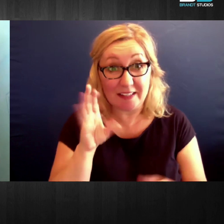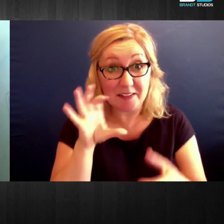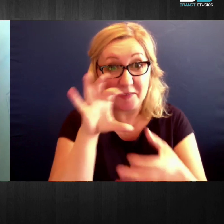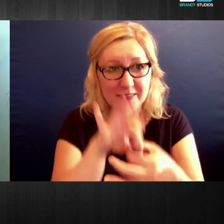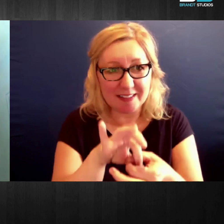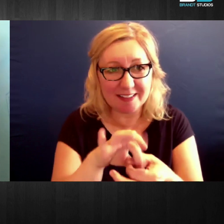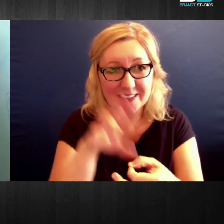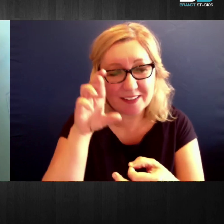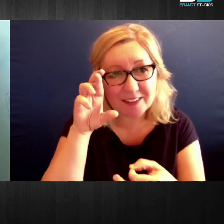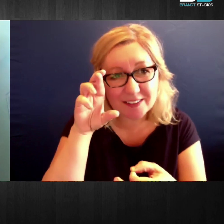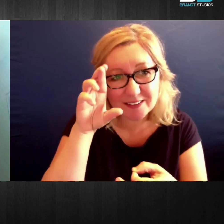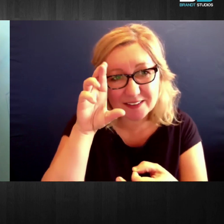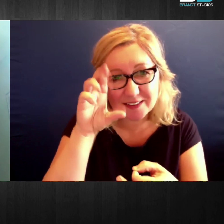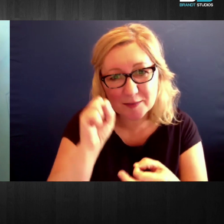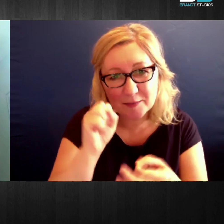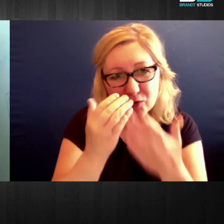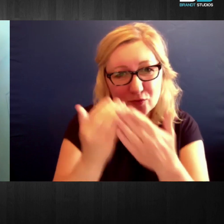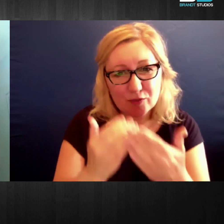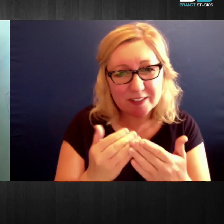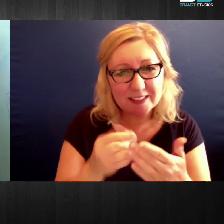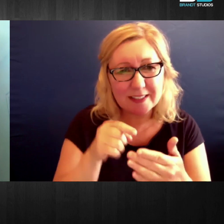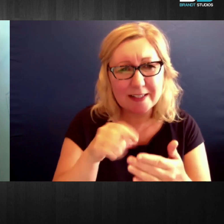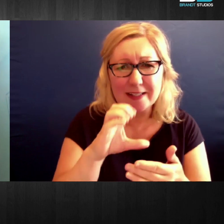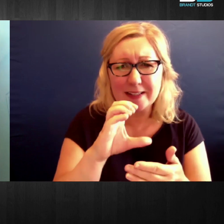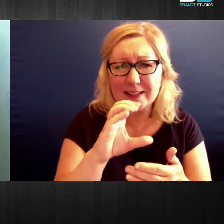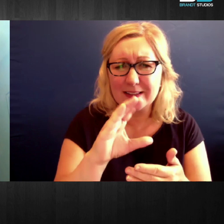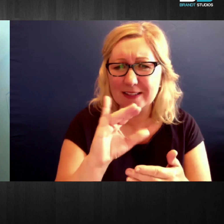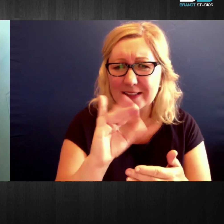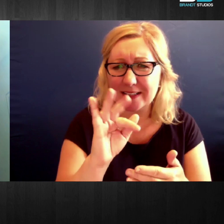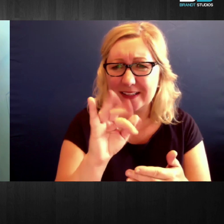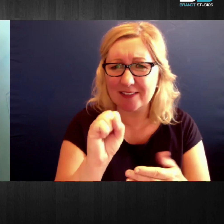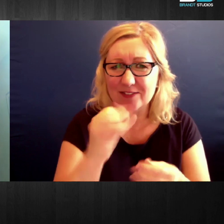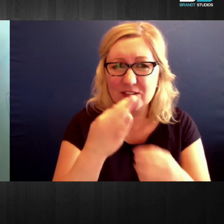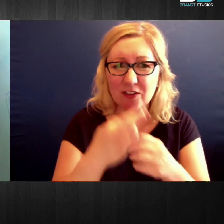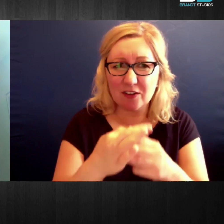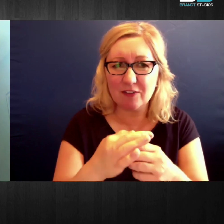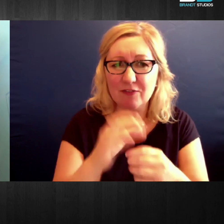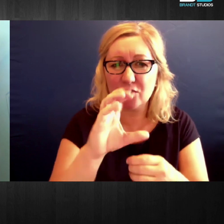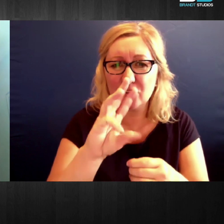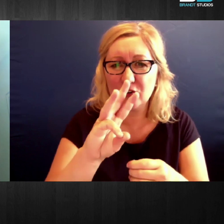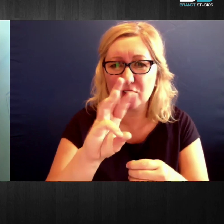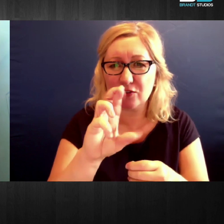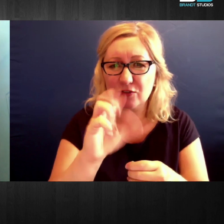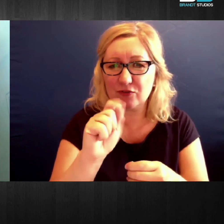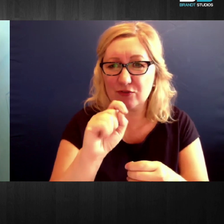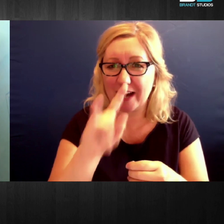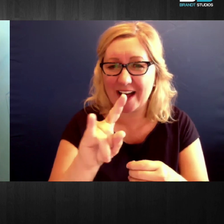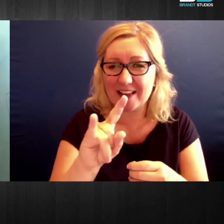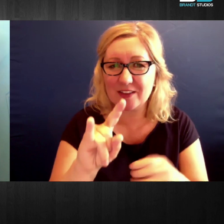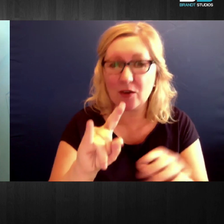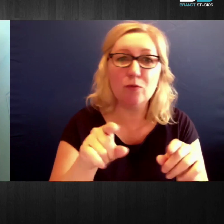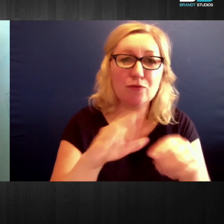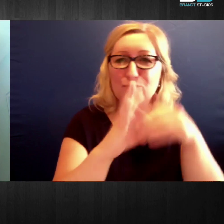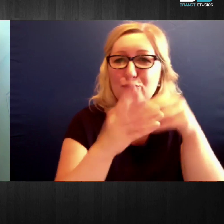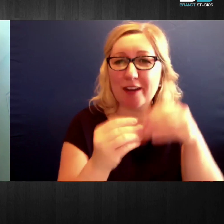was probably in my early 20s, which is a long, long time ago now. But I remember it just,